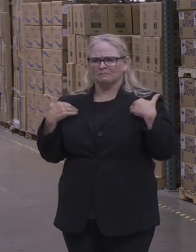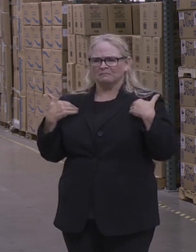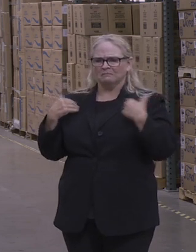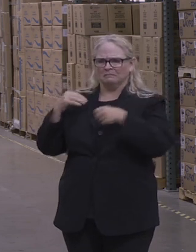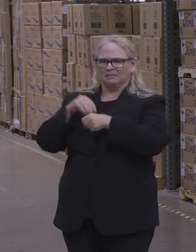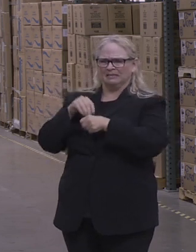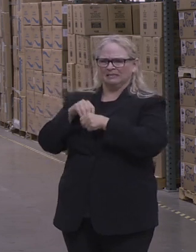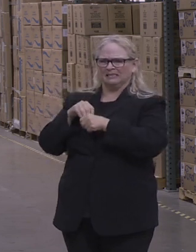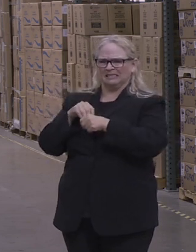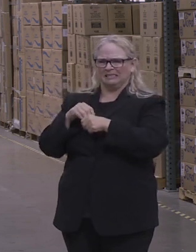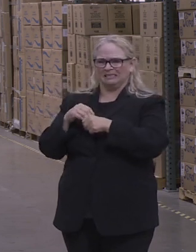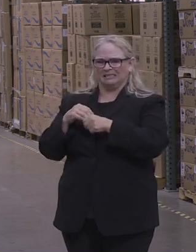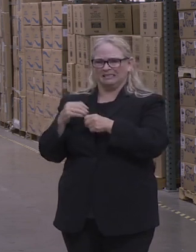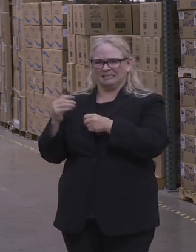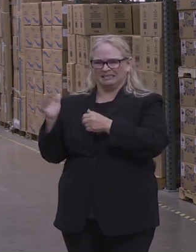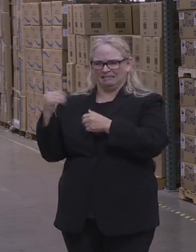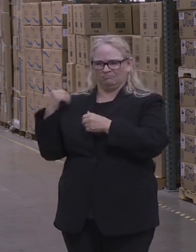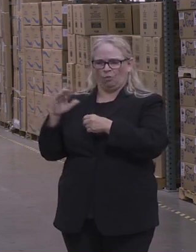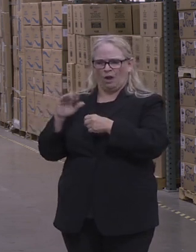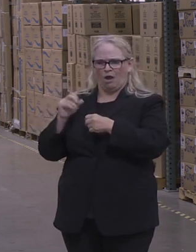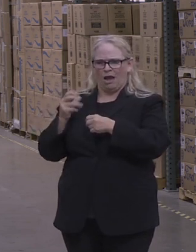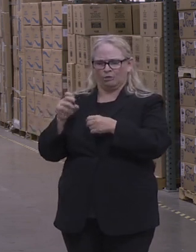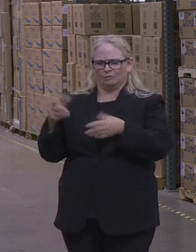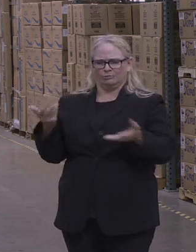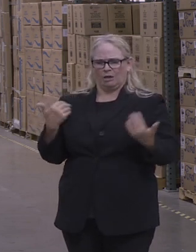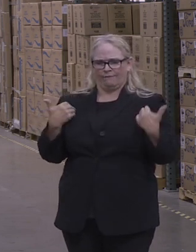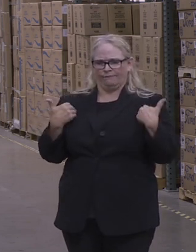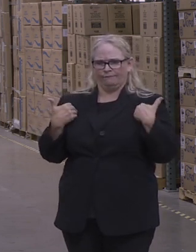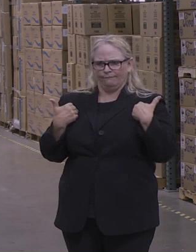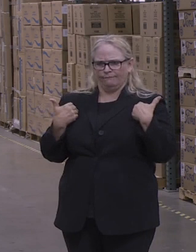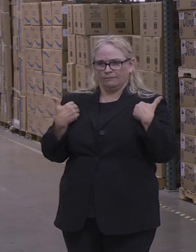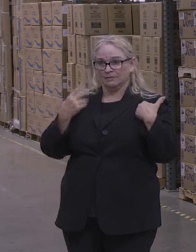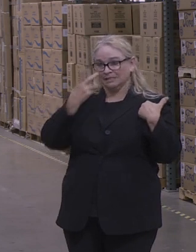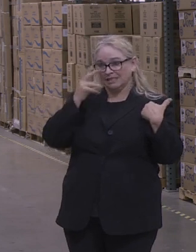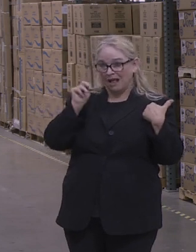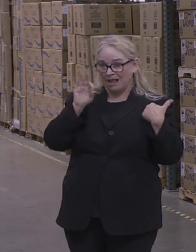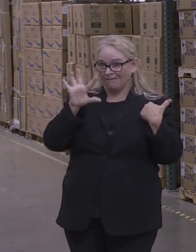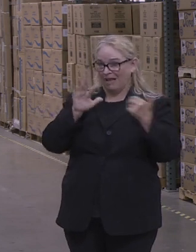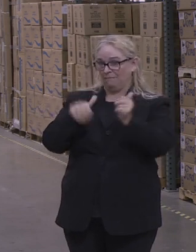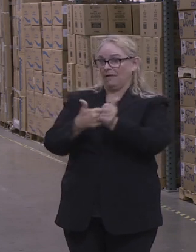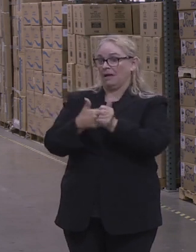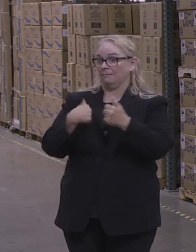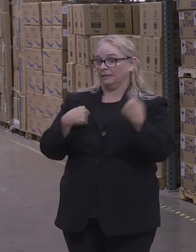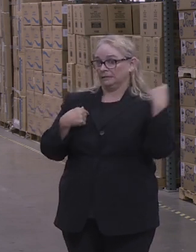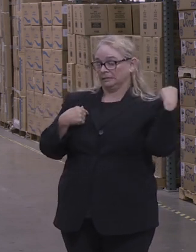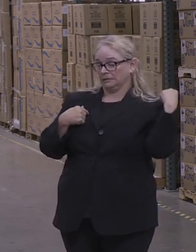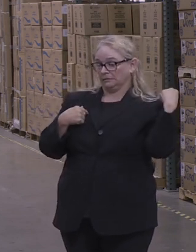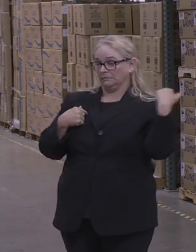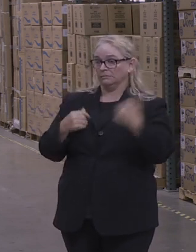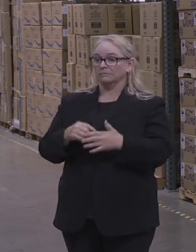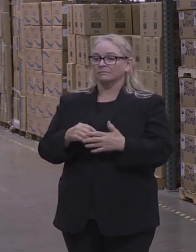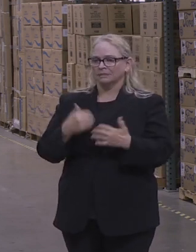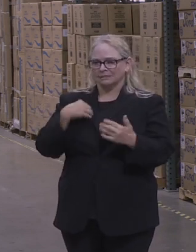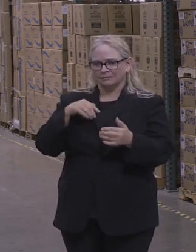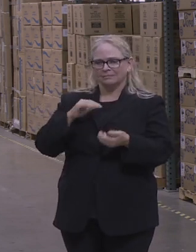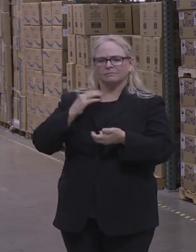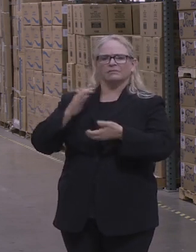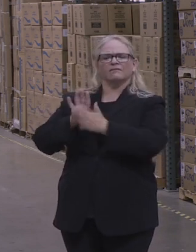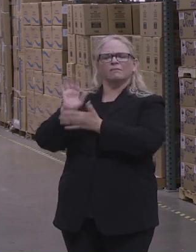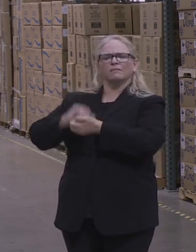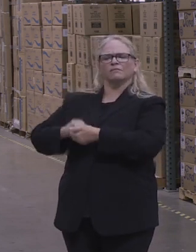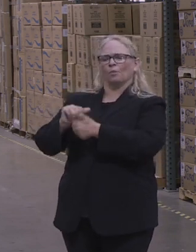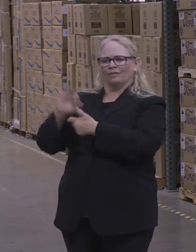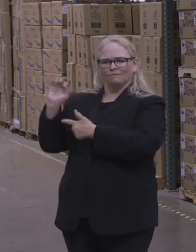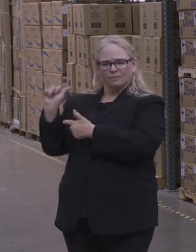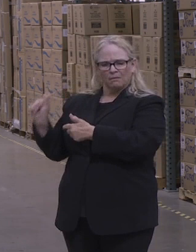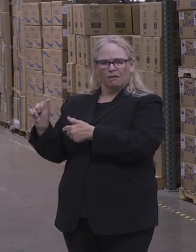see some of the the N95 masks behind me. We developed a partnership with FEMA and Bob Fenton, a recognition